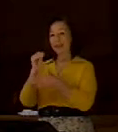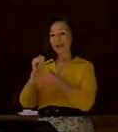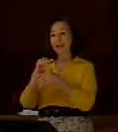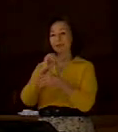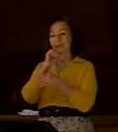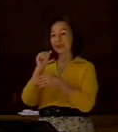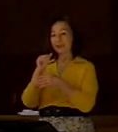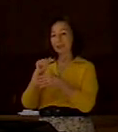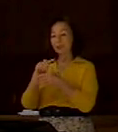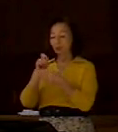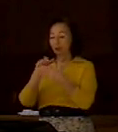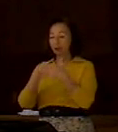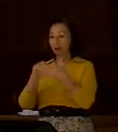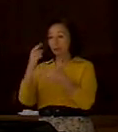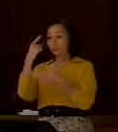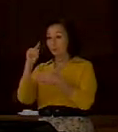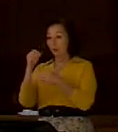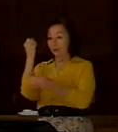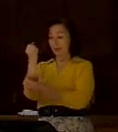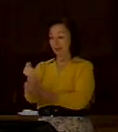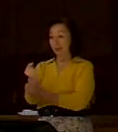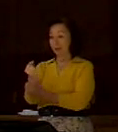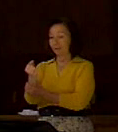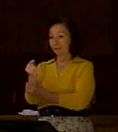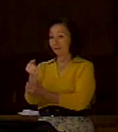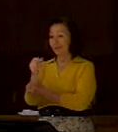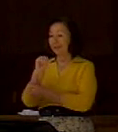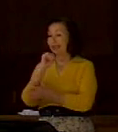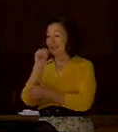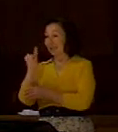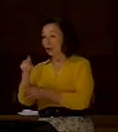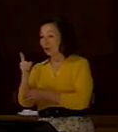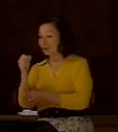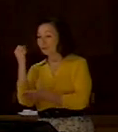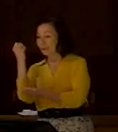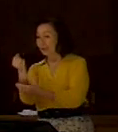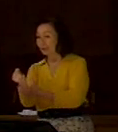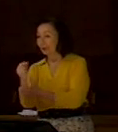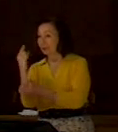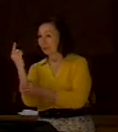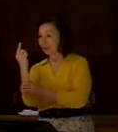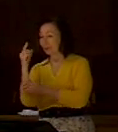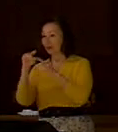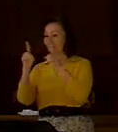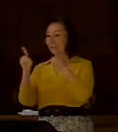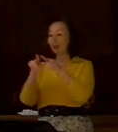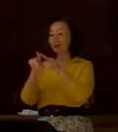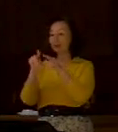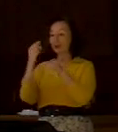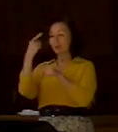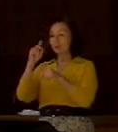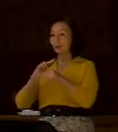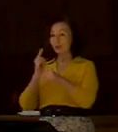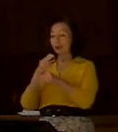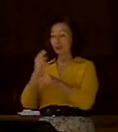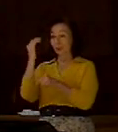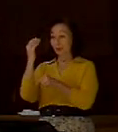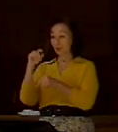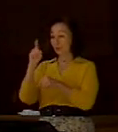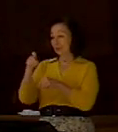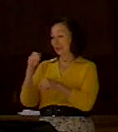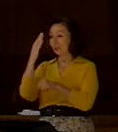wasn't just written for Abraham, okay? Are you ready? It was not just written for Abraham alone, but also for us. Why did we need to know